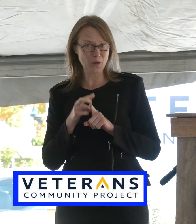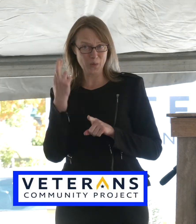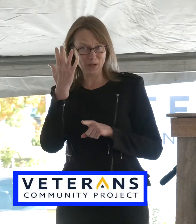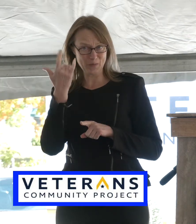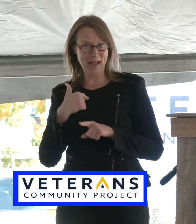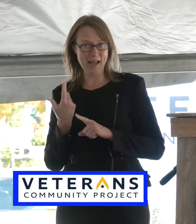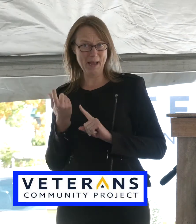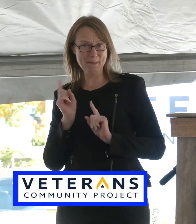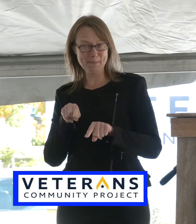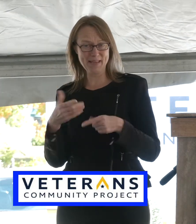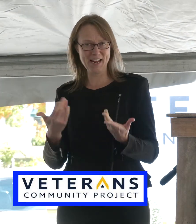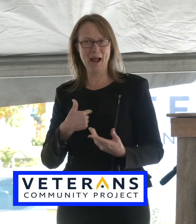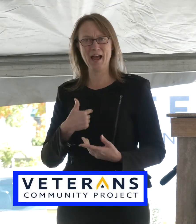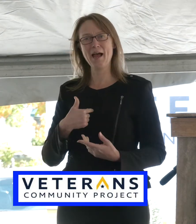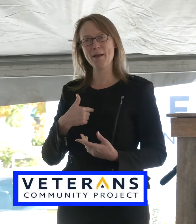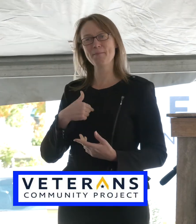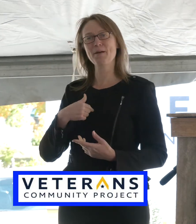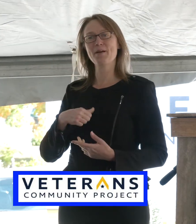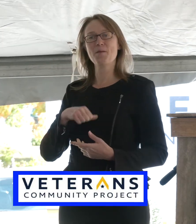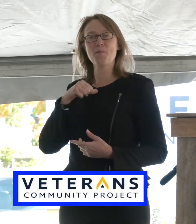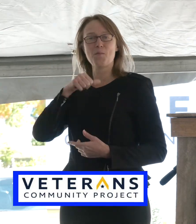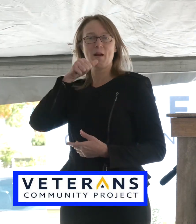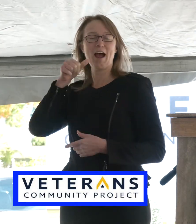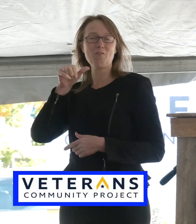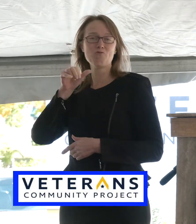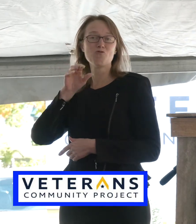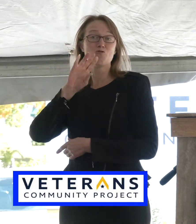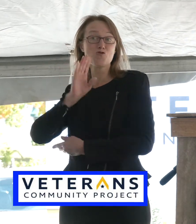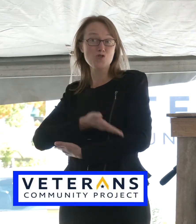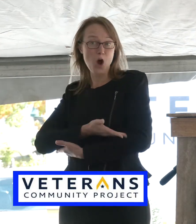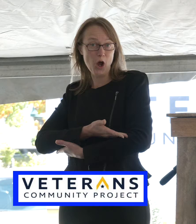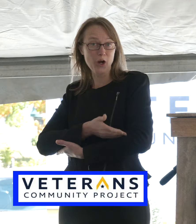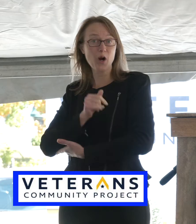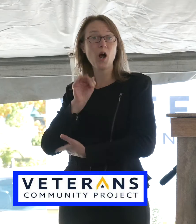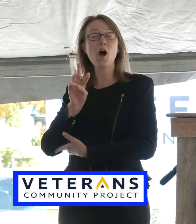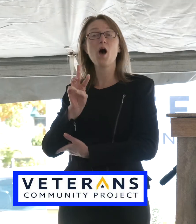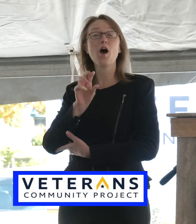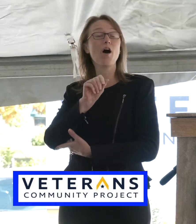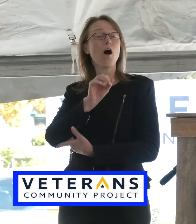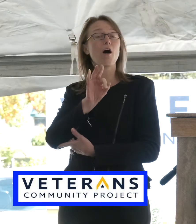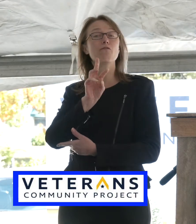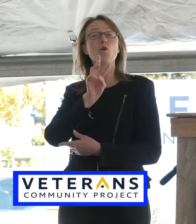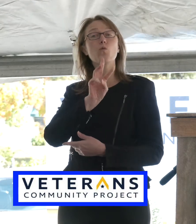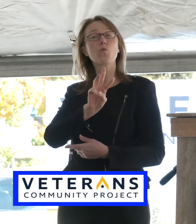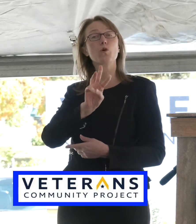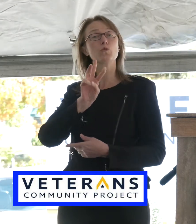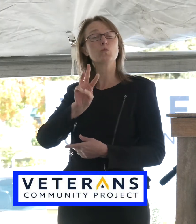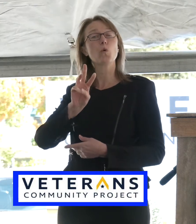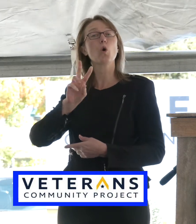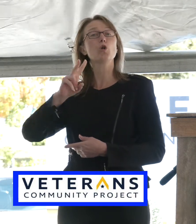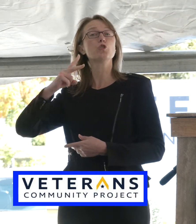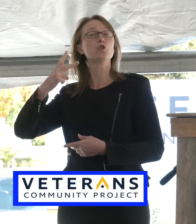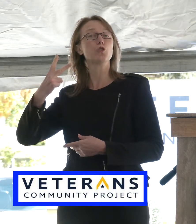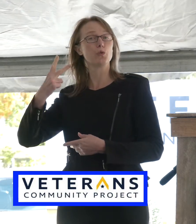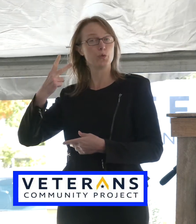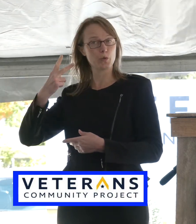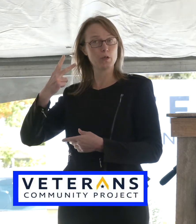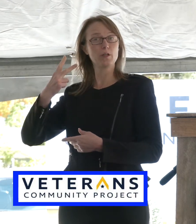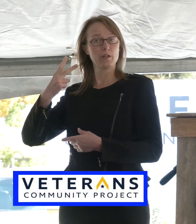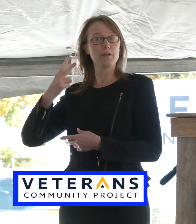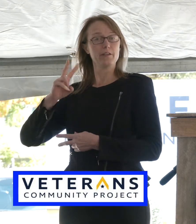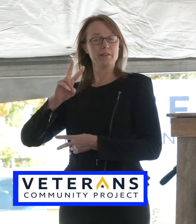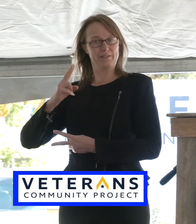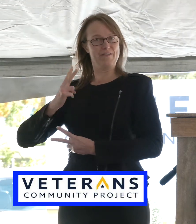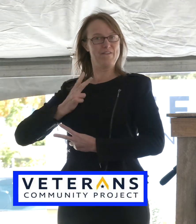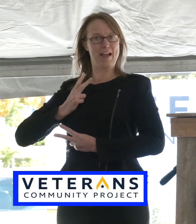of a World War II Marine veteran of blessed memory. The Veterans Community Project, as